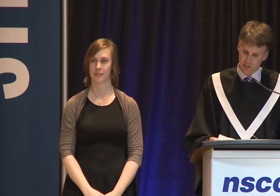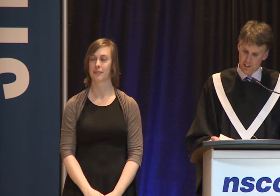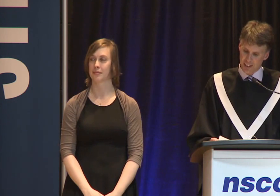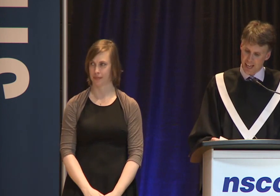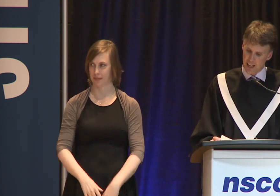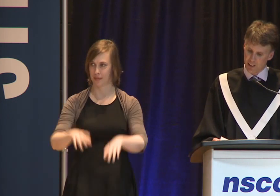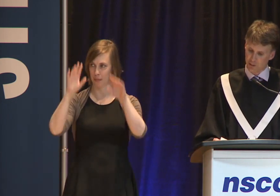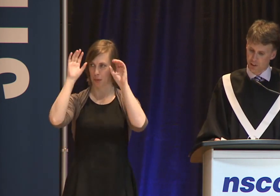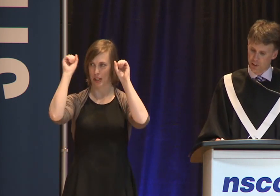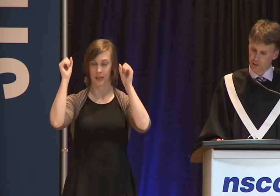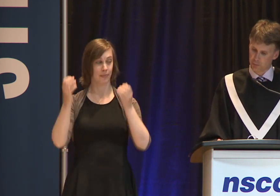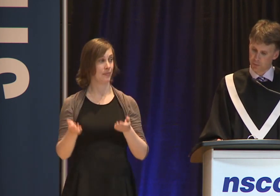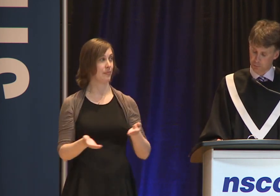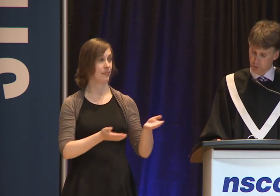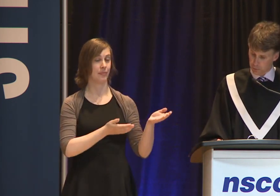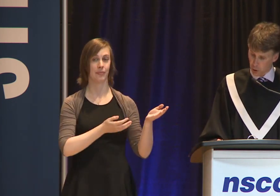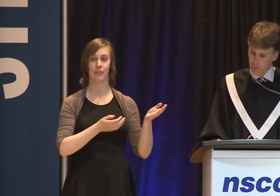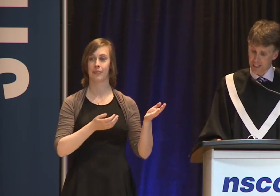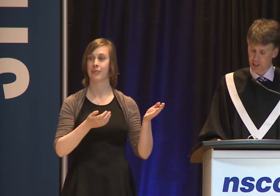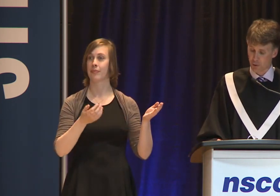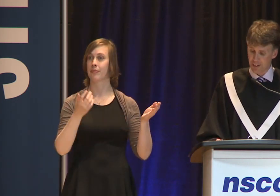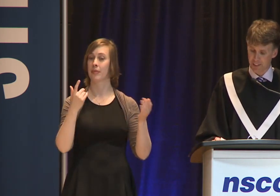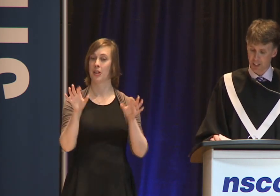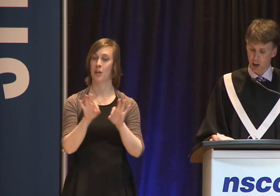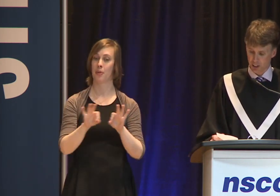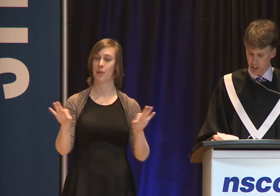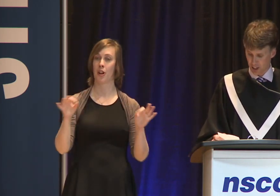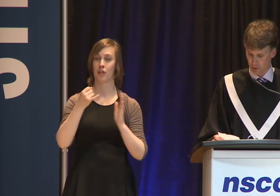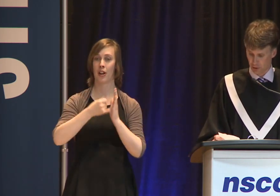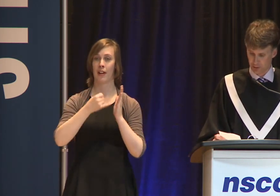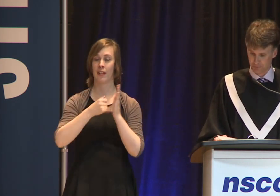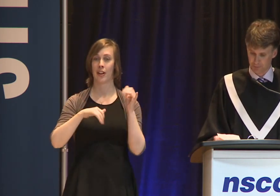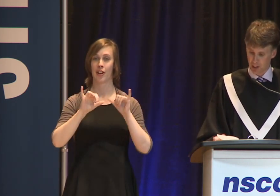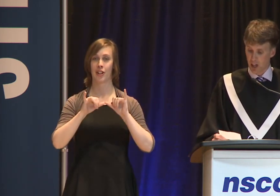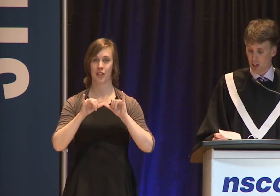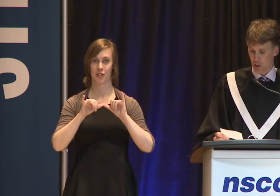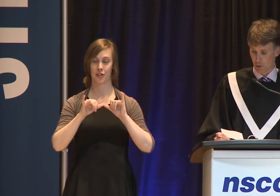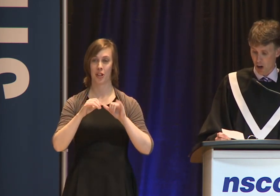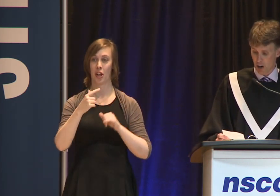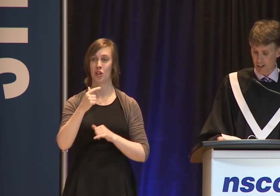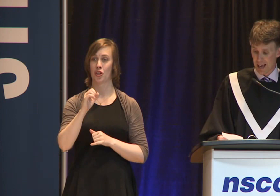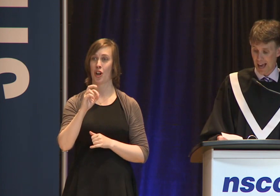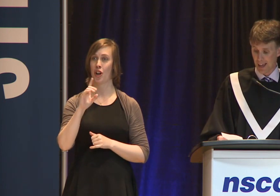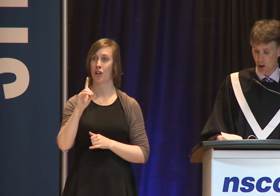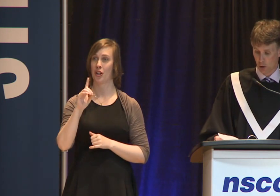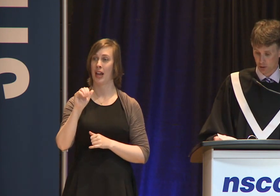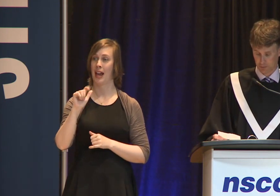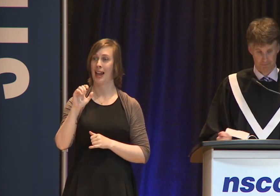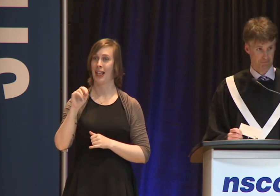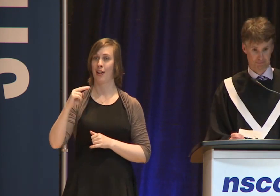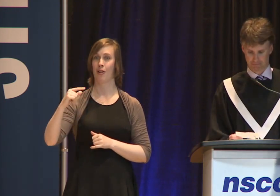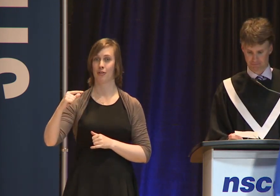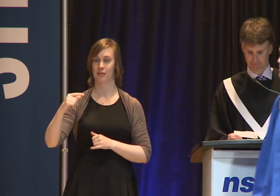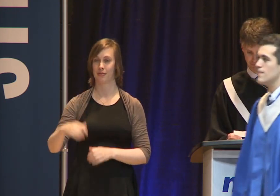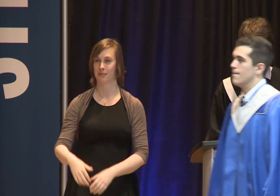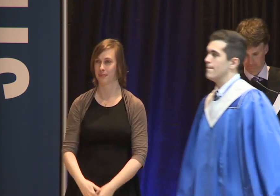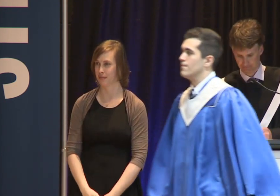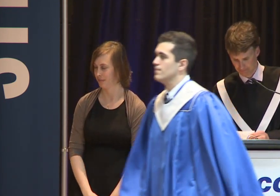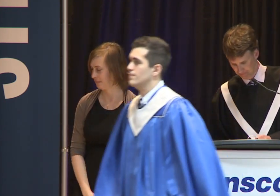Mr. President, the candidates for the Diploma in Drafting Architectural. Gerard Alliong.